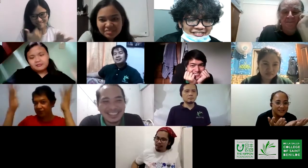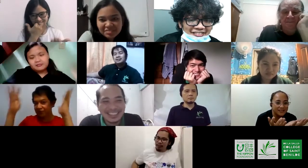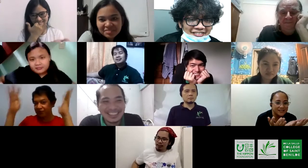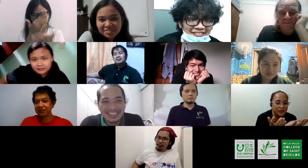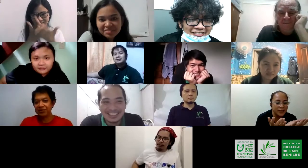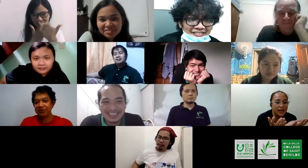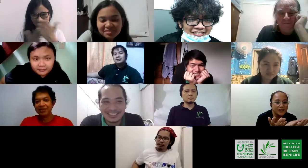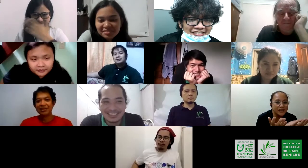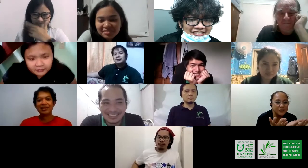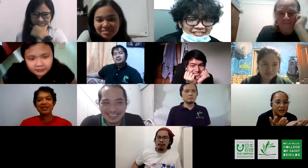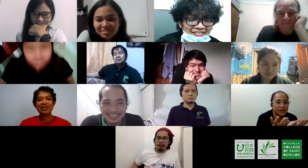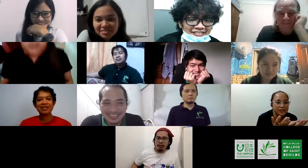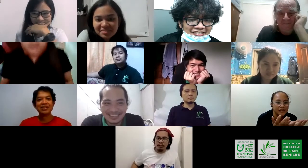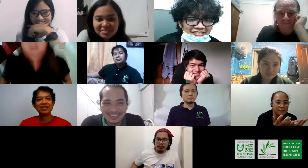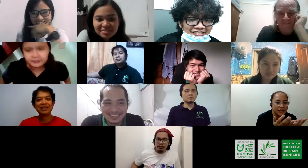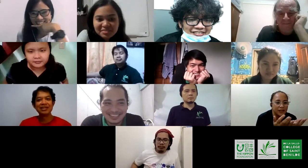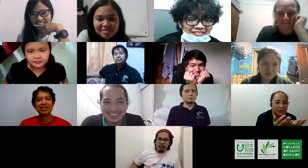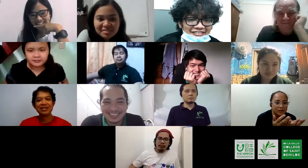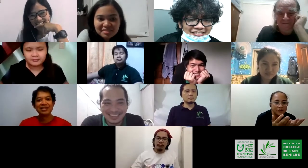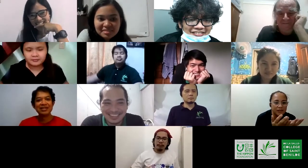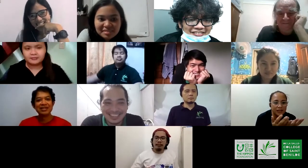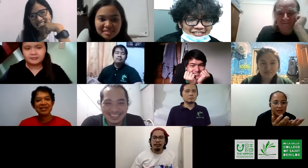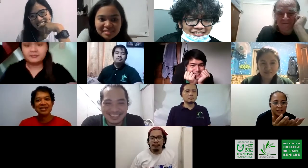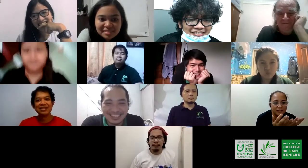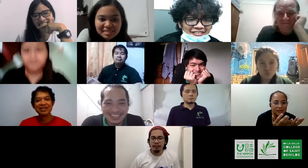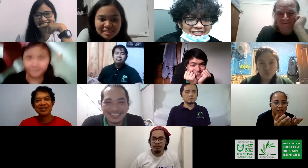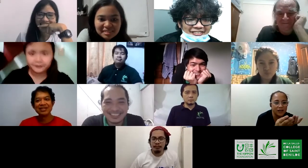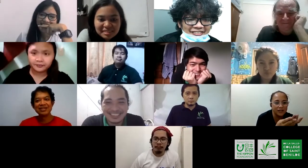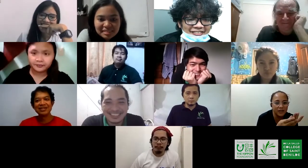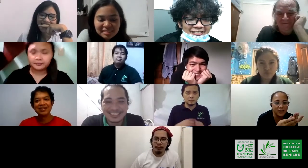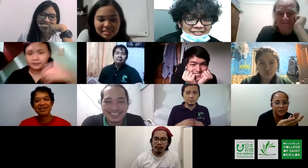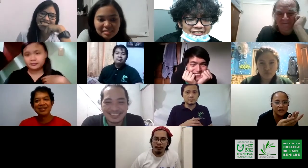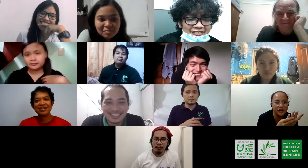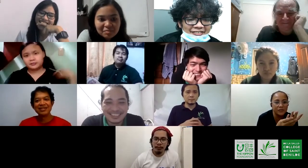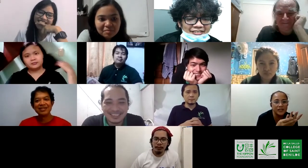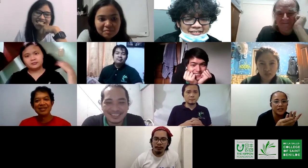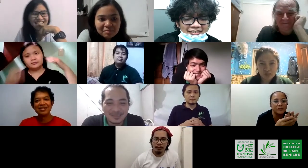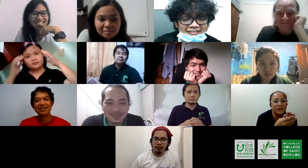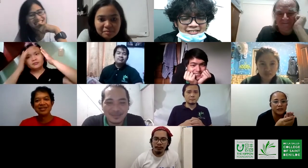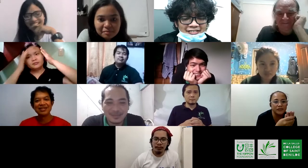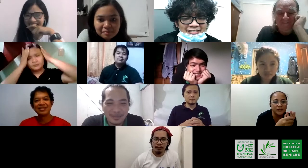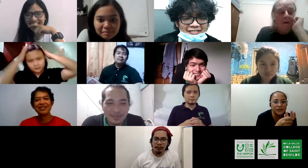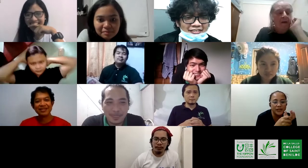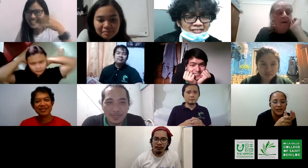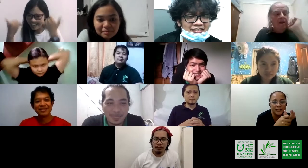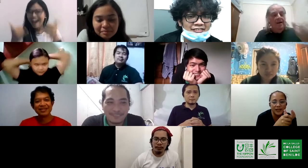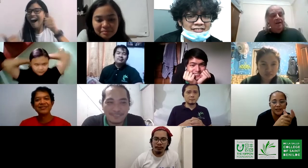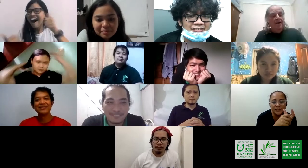I started to become confused. That's why honestly it's hard for me to.